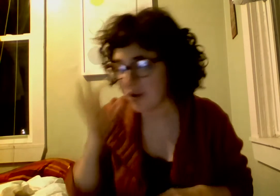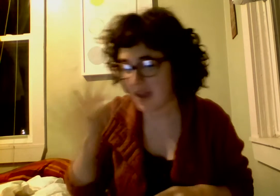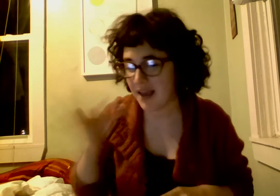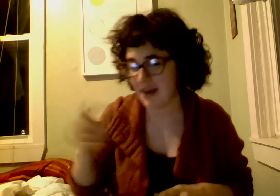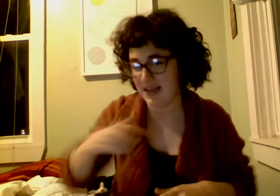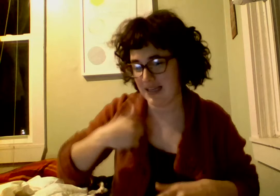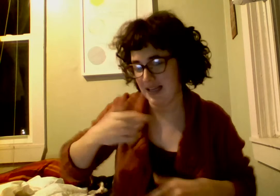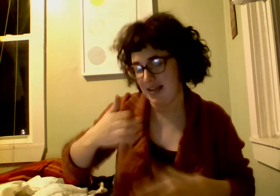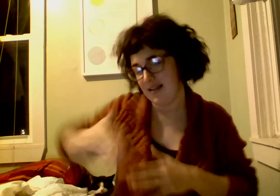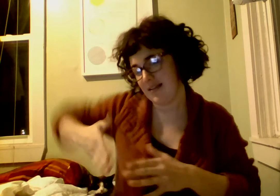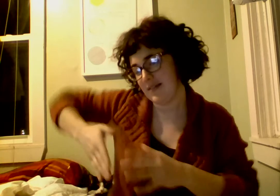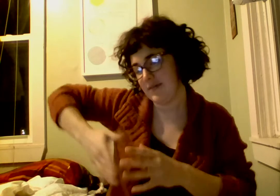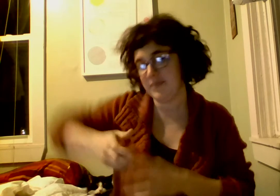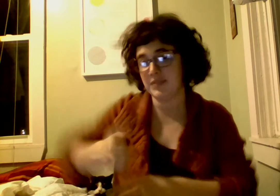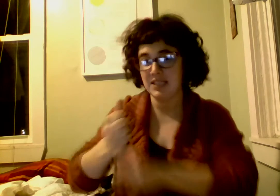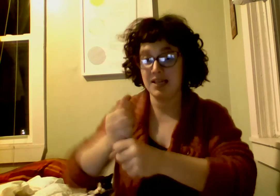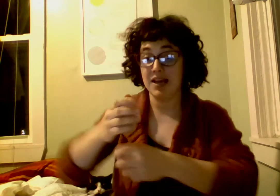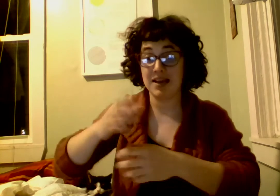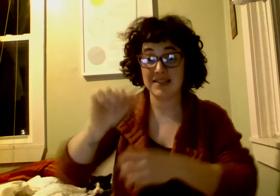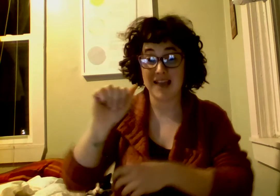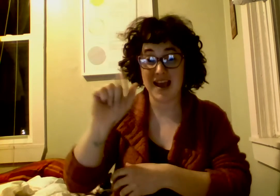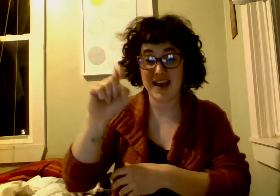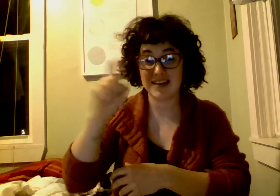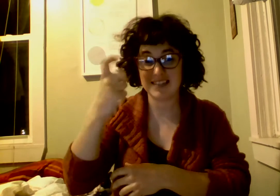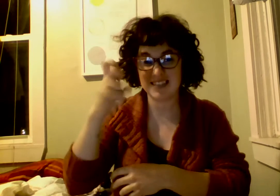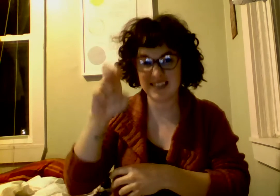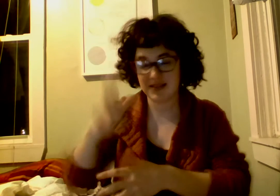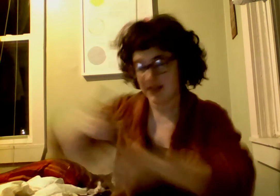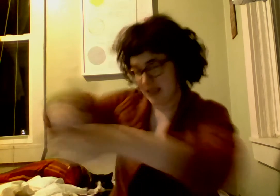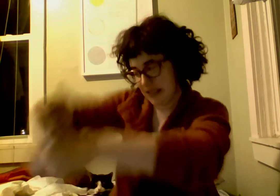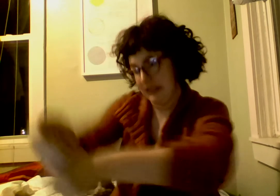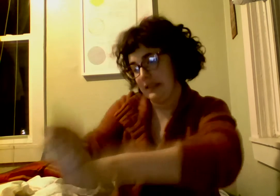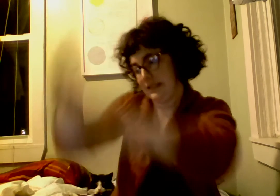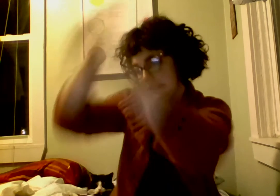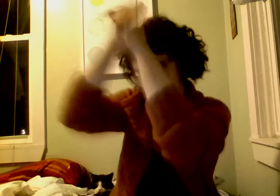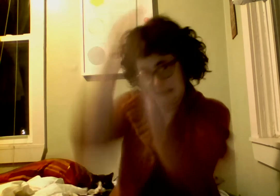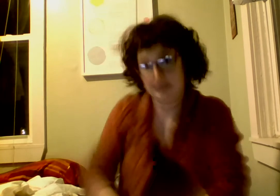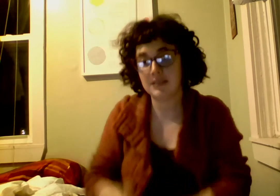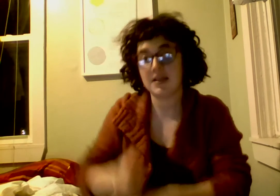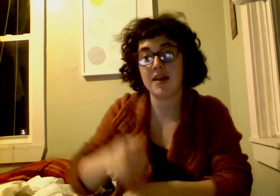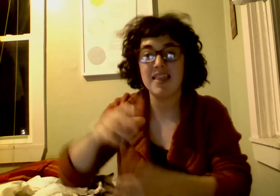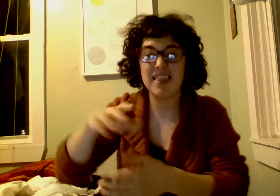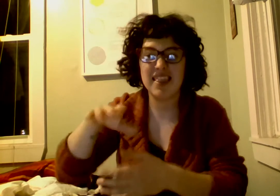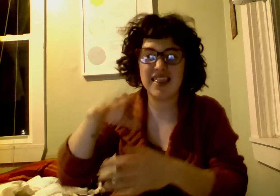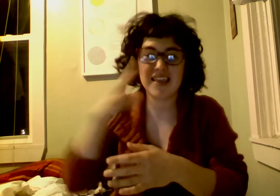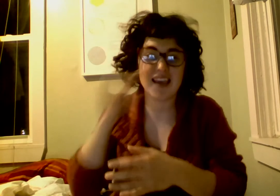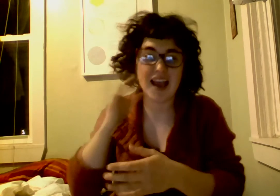hole in the cat's tummy, and out jumped the parson with a crooked staff, the old woman with a pink